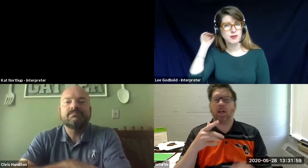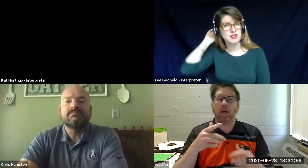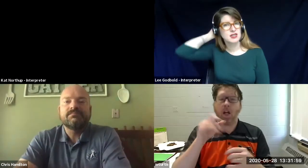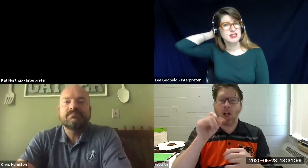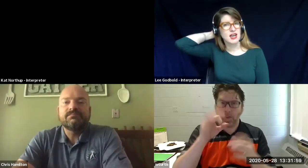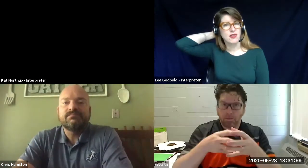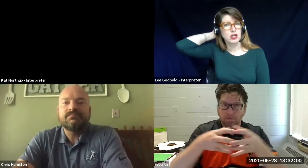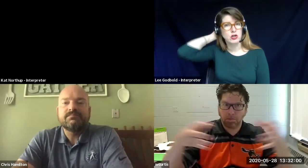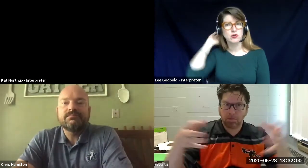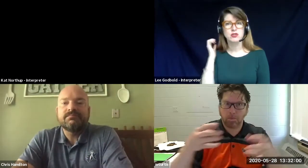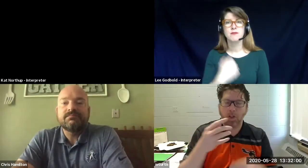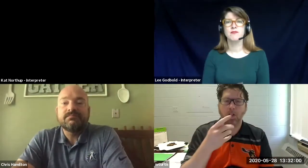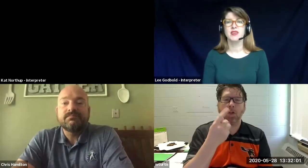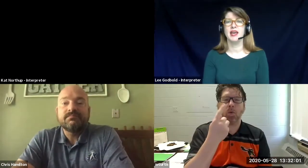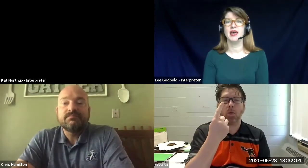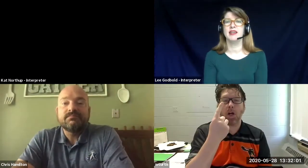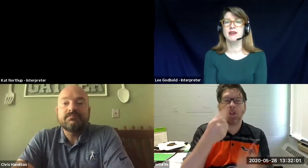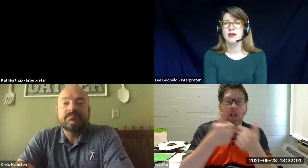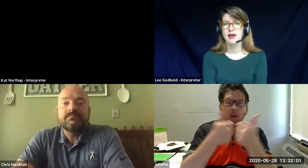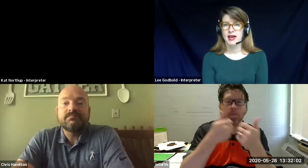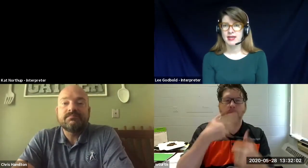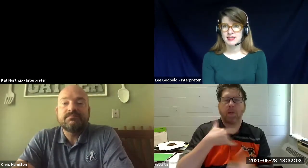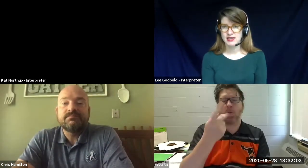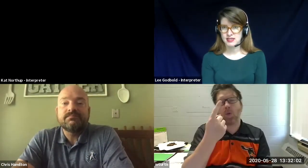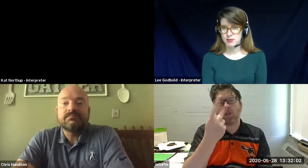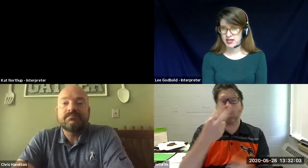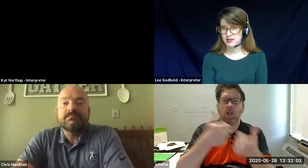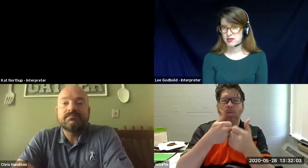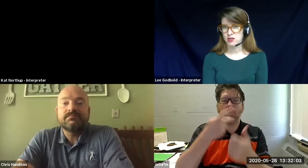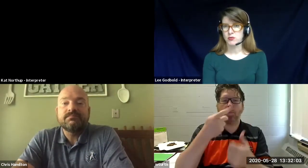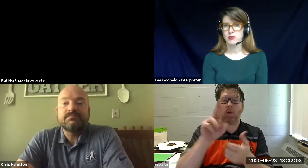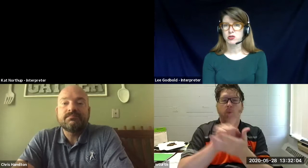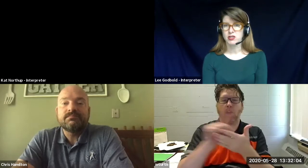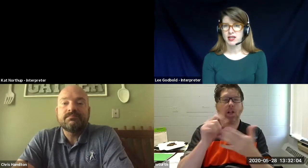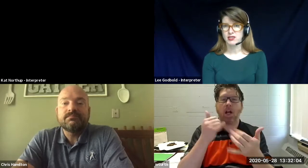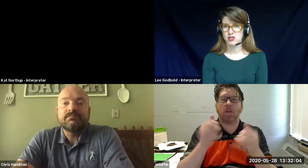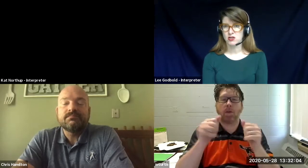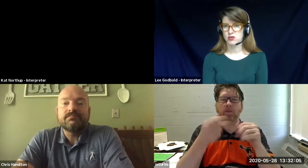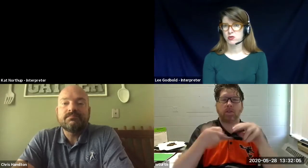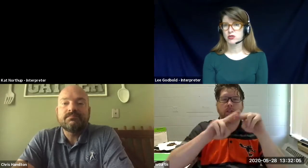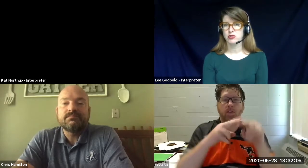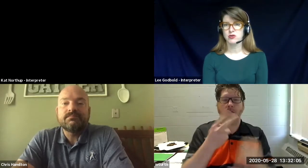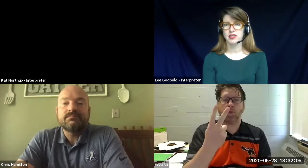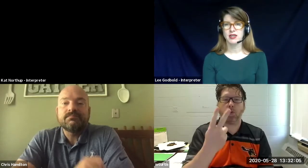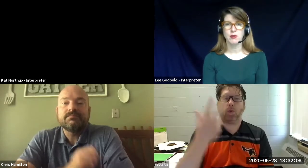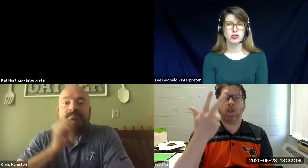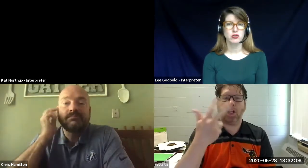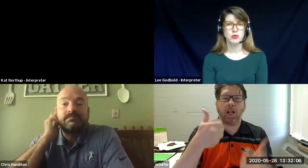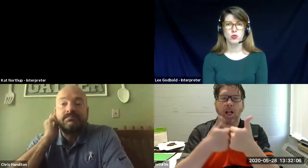games, see how that goes. And as that expands, they're going to be able to look at that. So they're only going to do like a game or 2 per week.